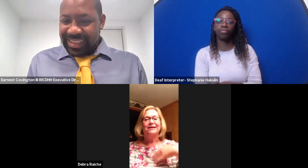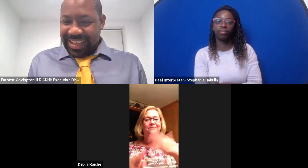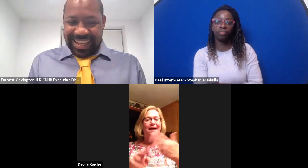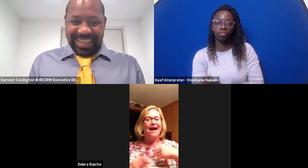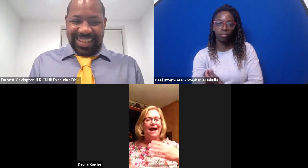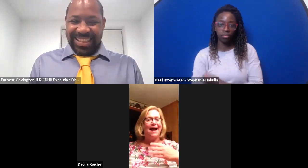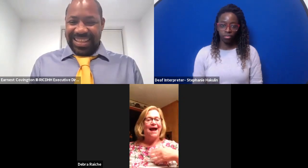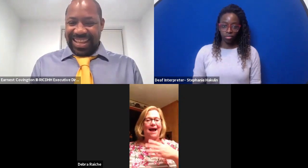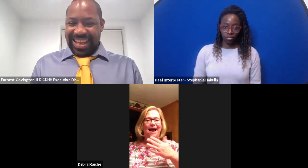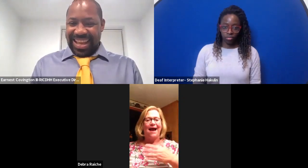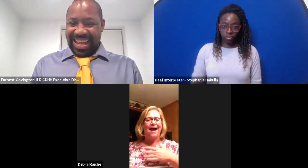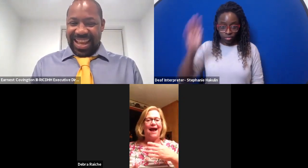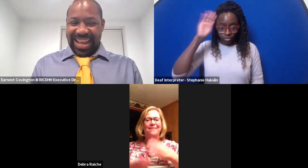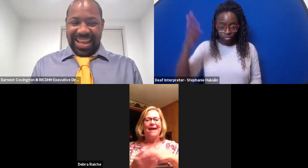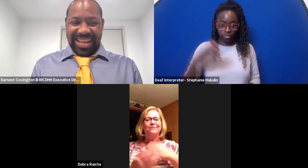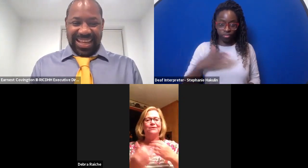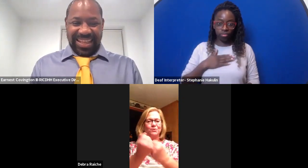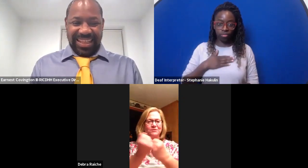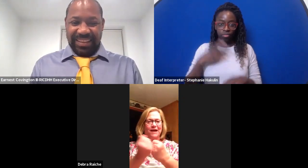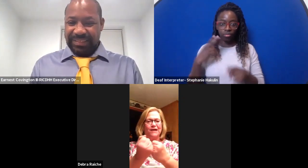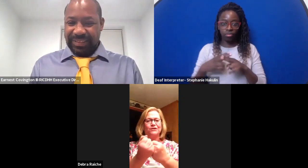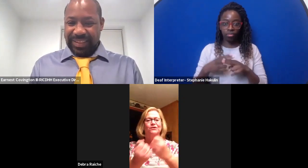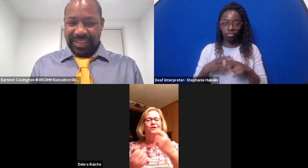Deb. Hi, everyone.